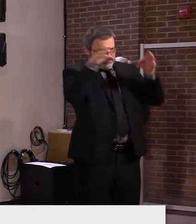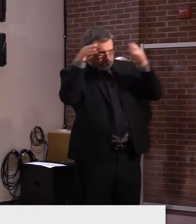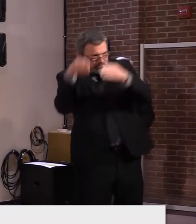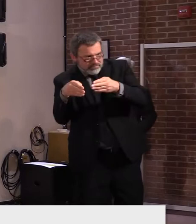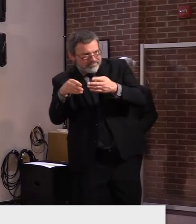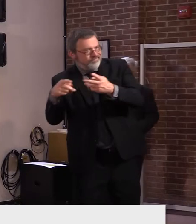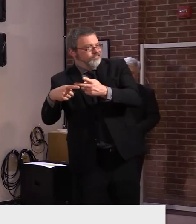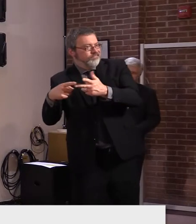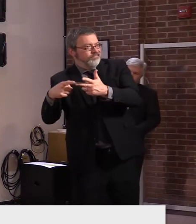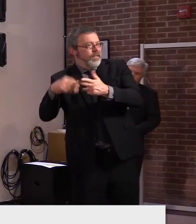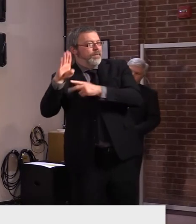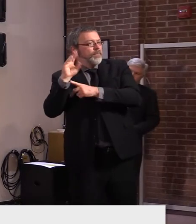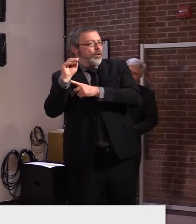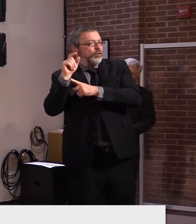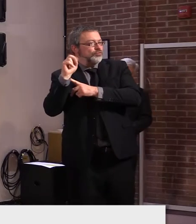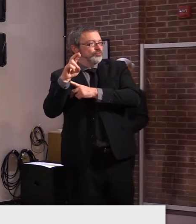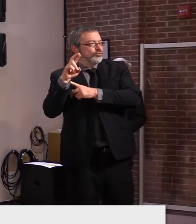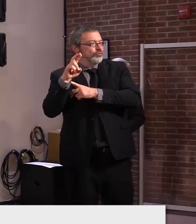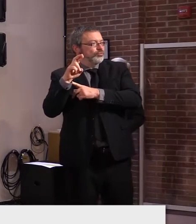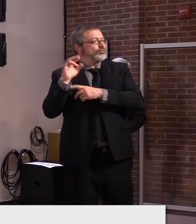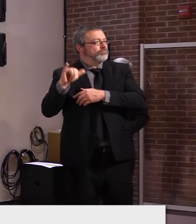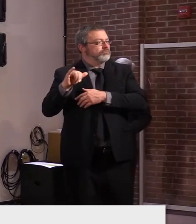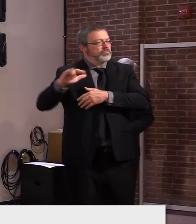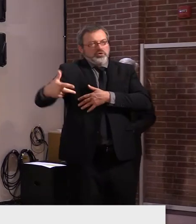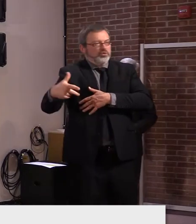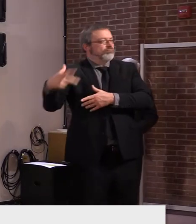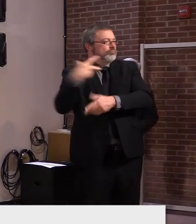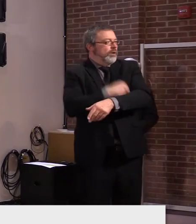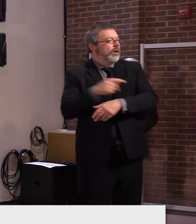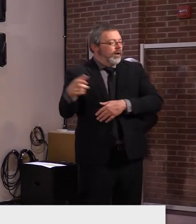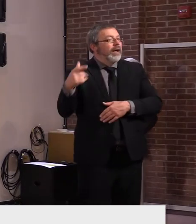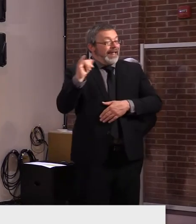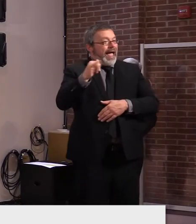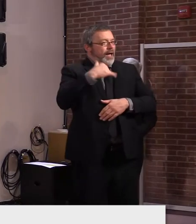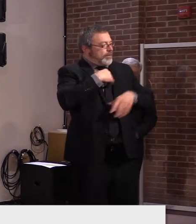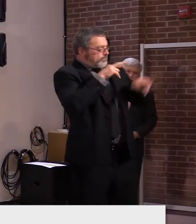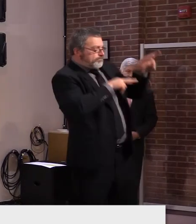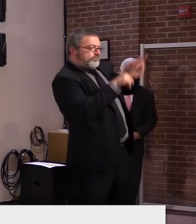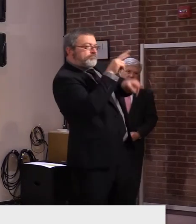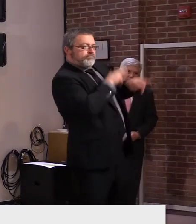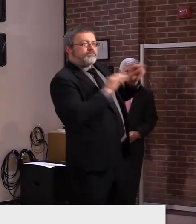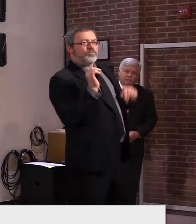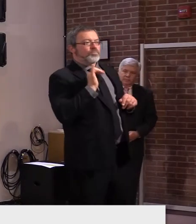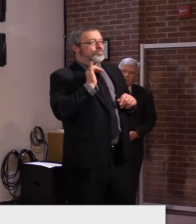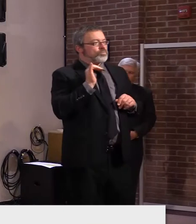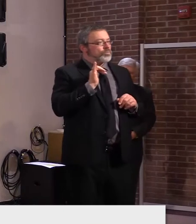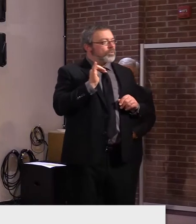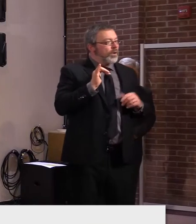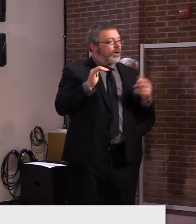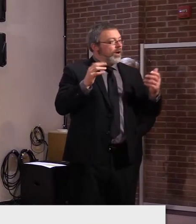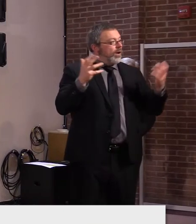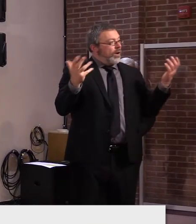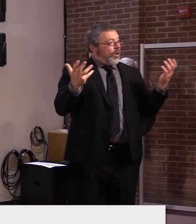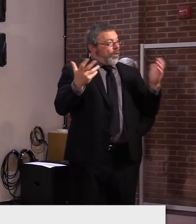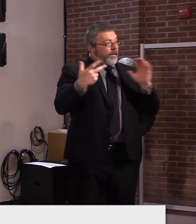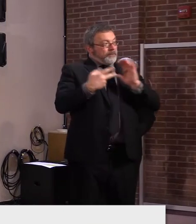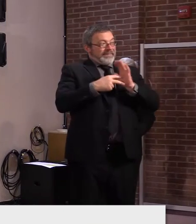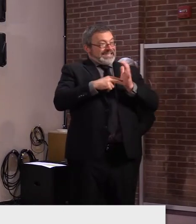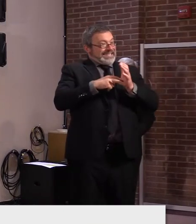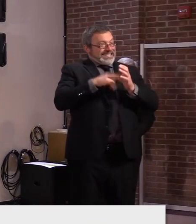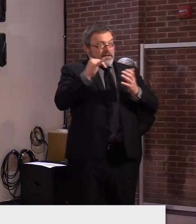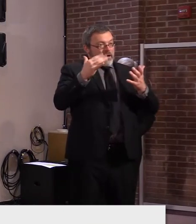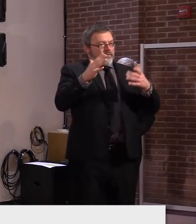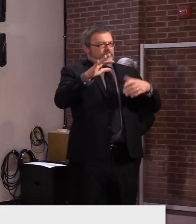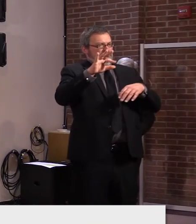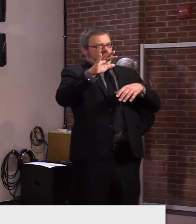it. I want you to note that the definition of fully vaccinated is not going to change. It's still, at least for now, going to